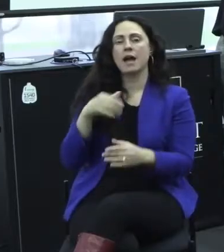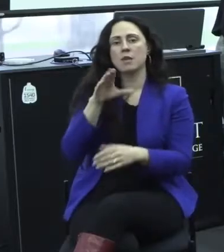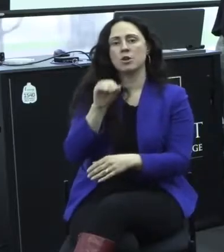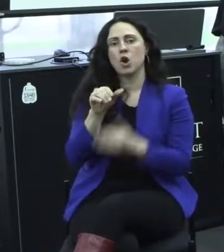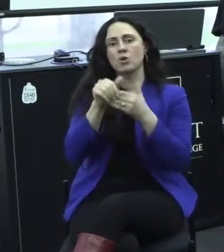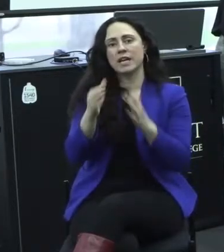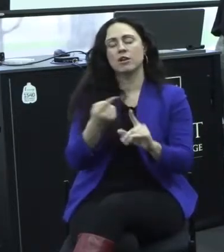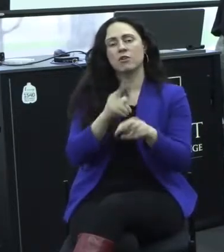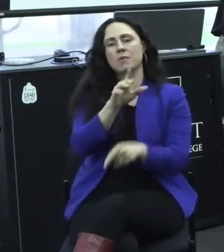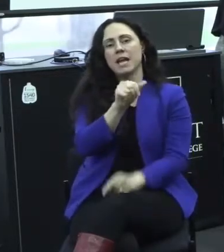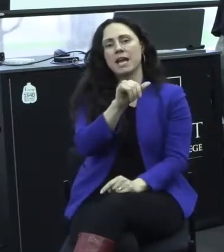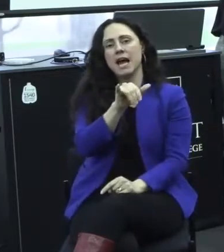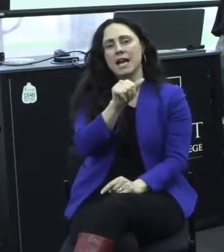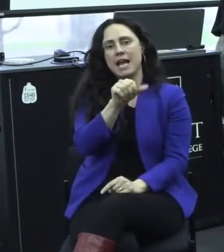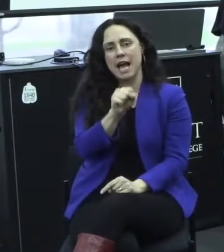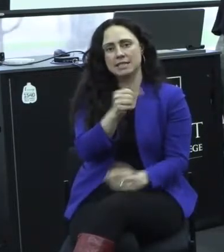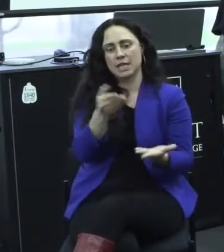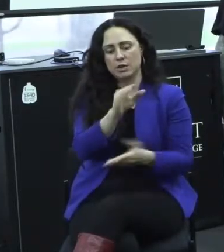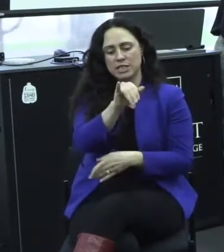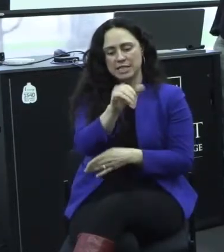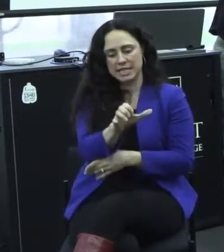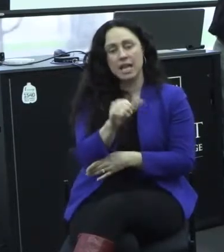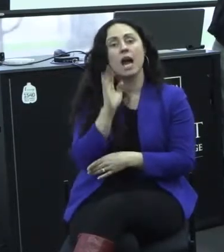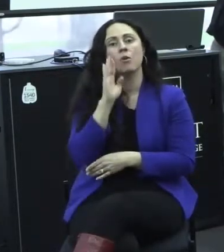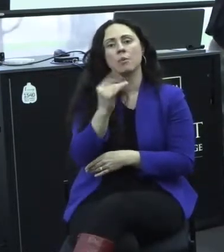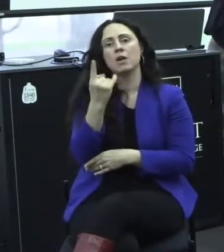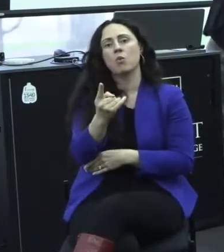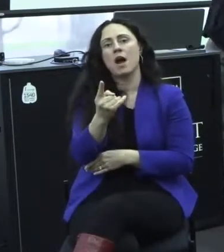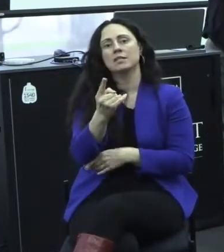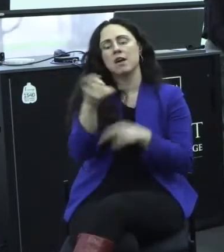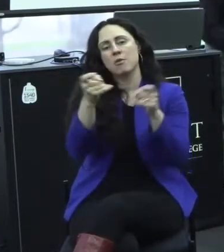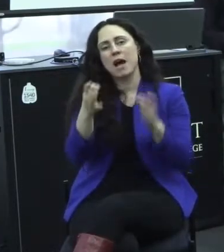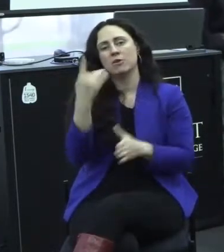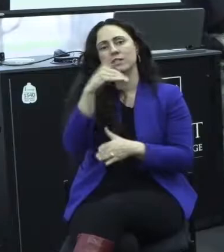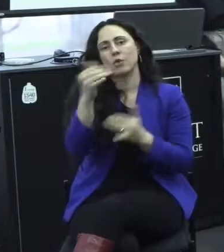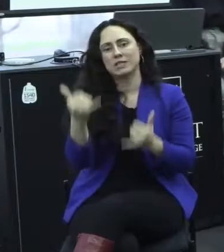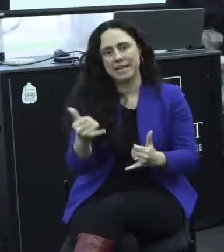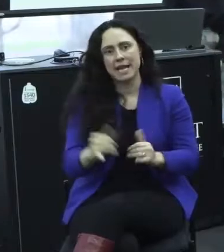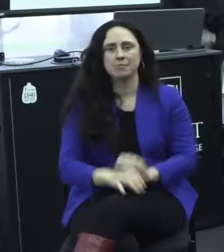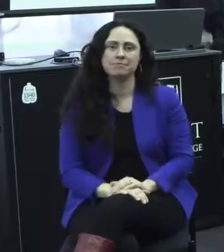the AIAS at JJC, and I will be one of the moderators for today.